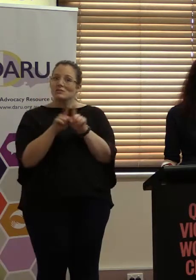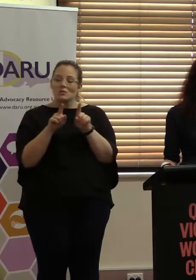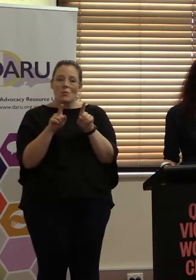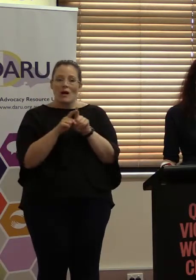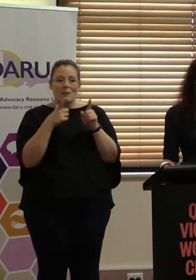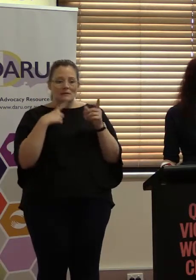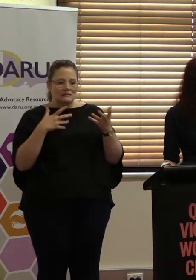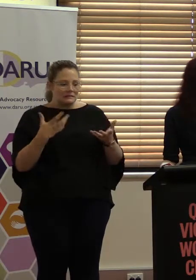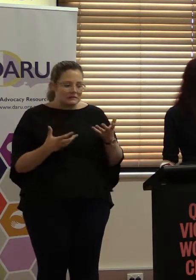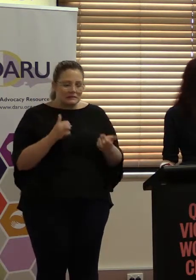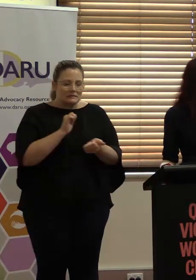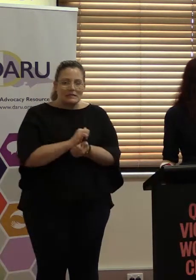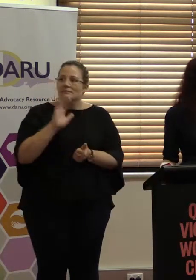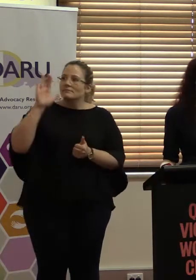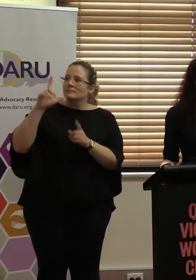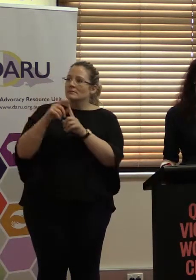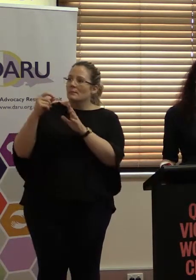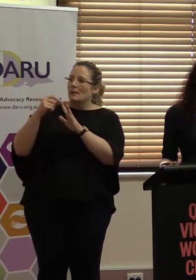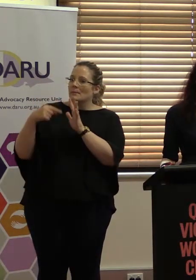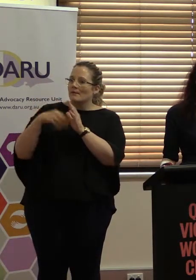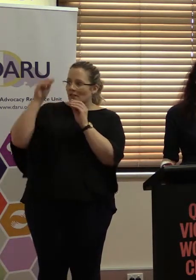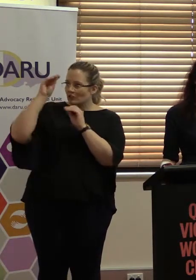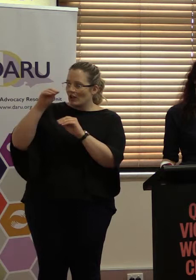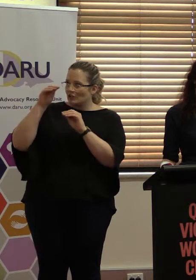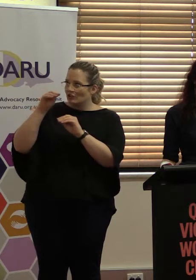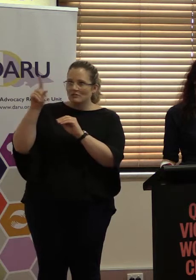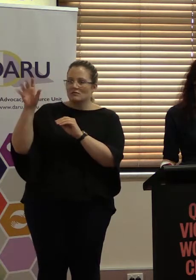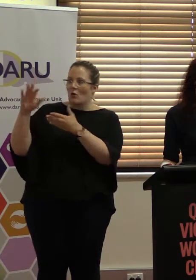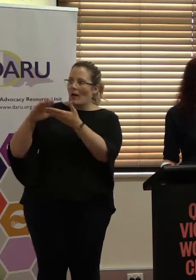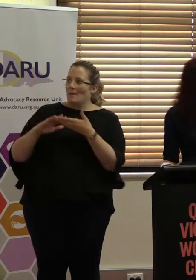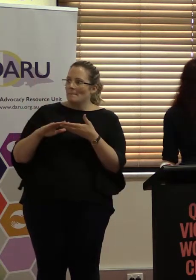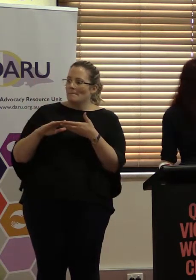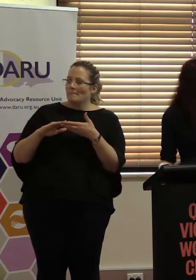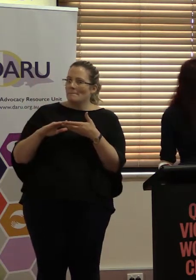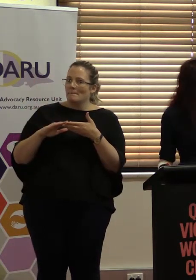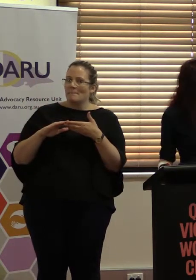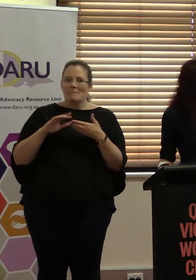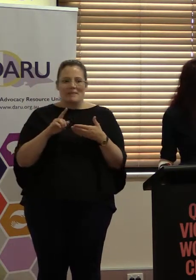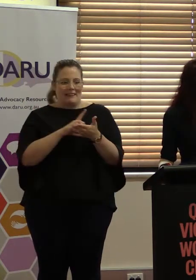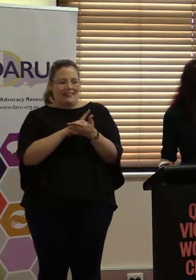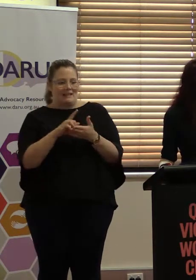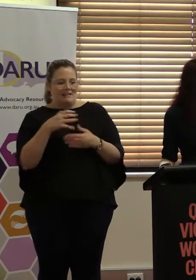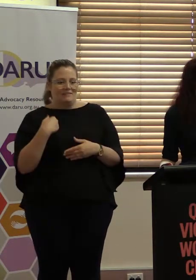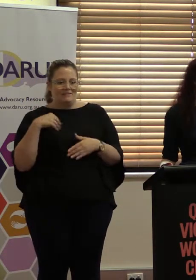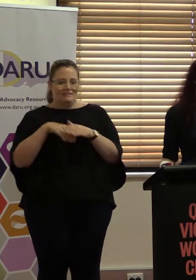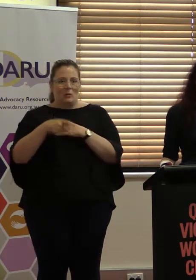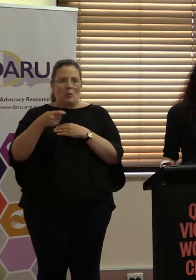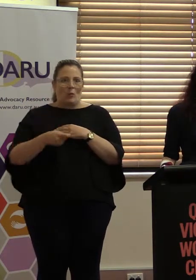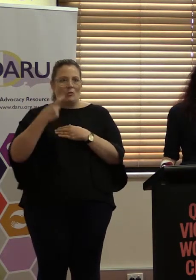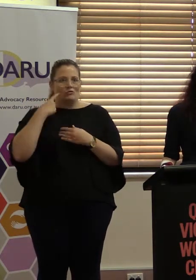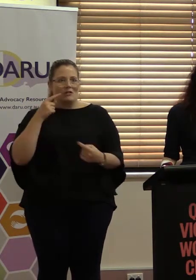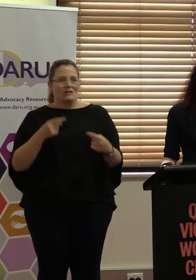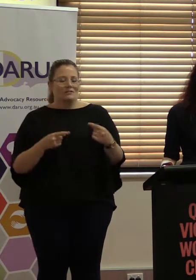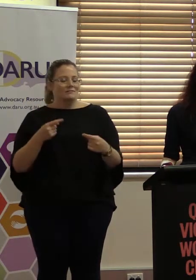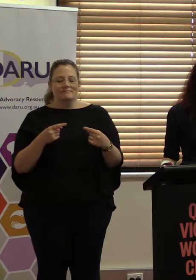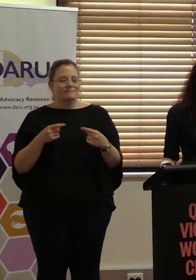them, but expects them to stand up in court and try and defend the indefensible. So one